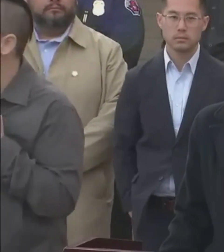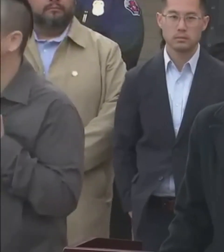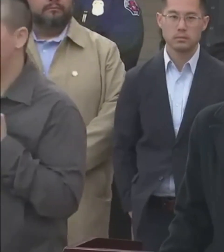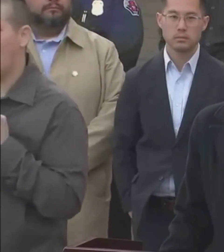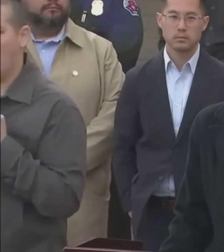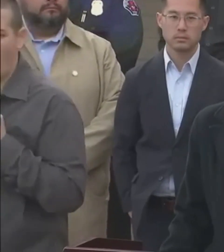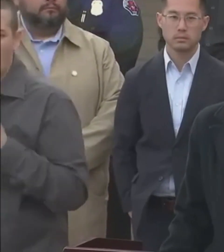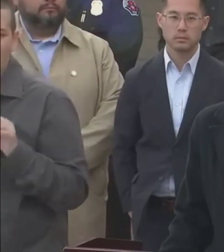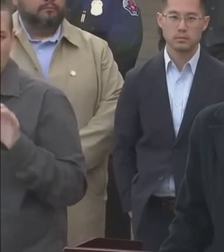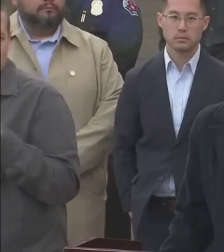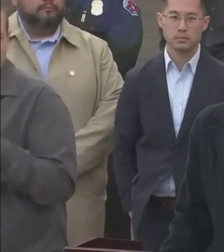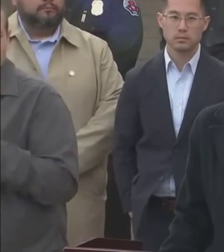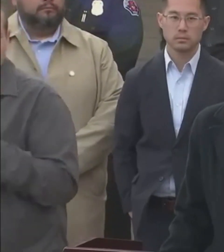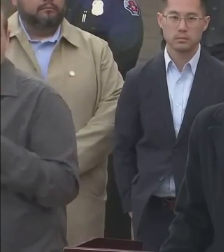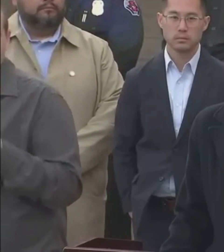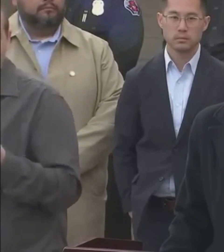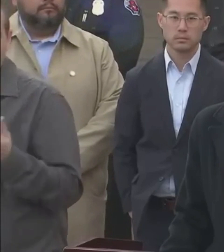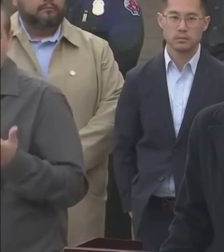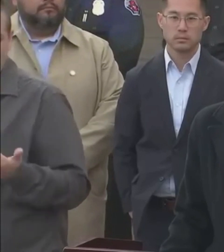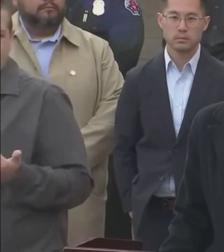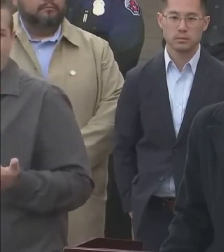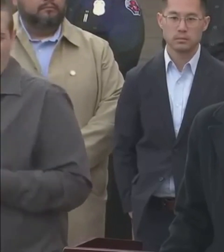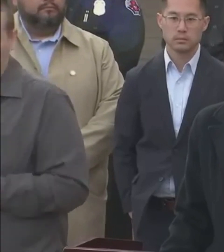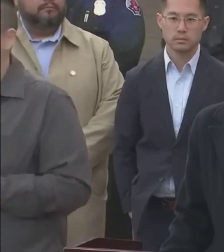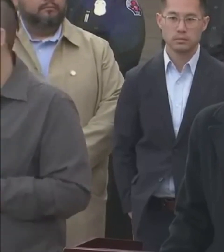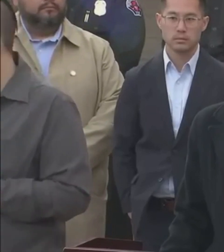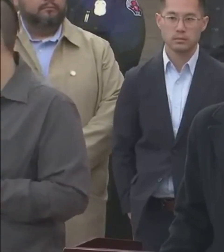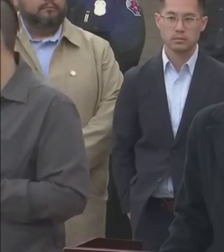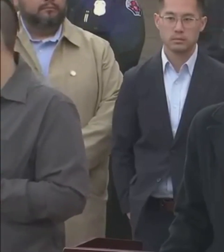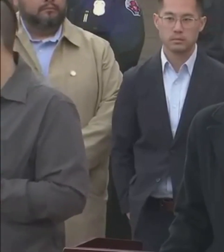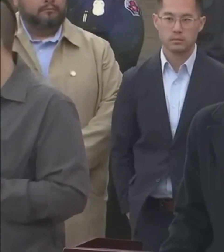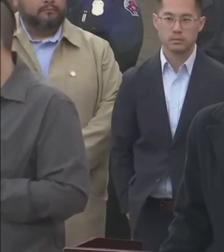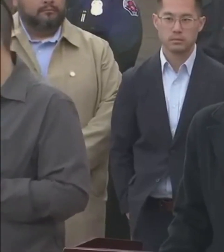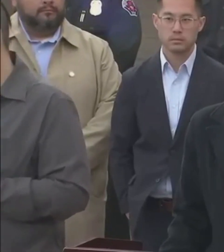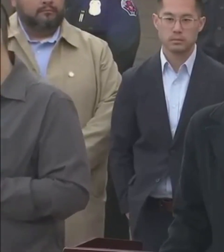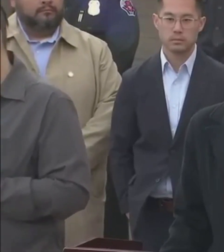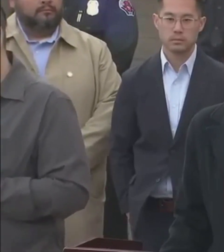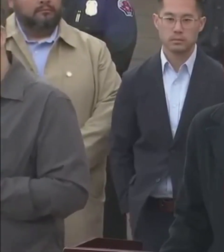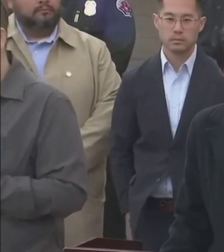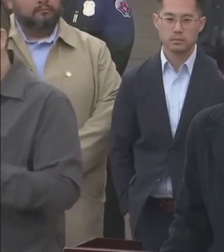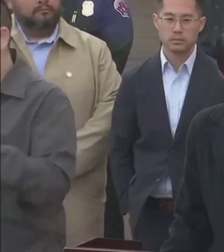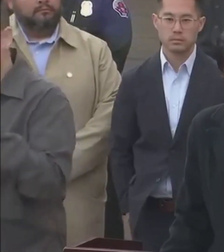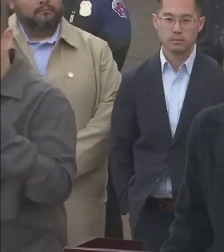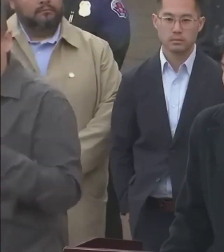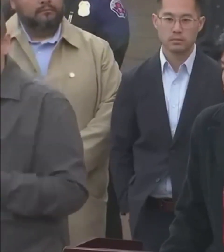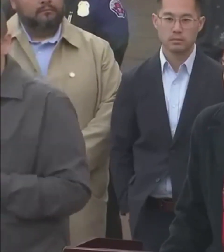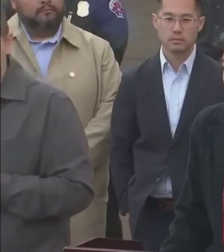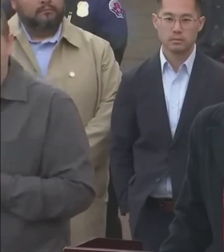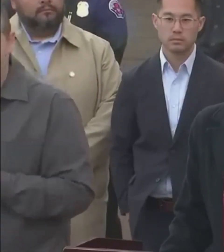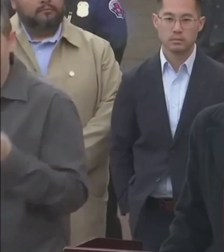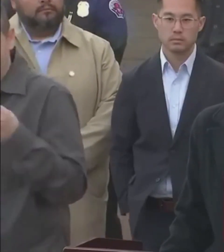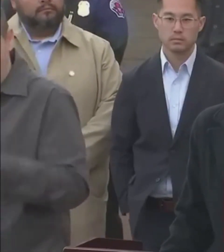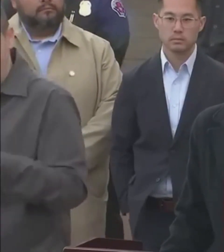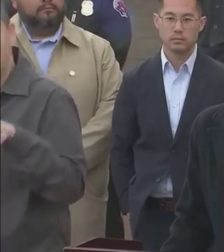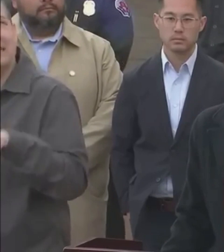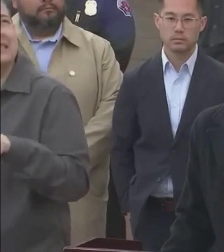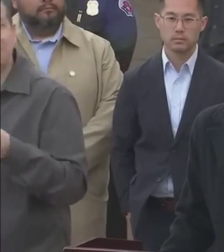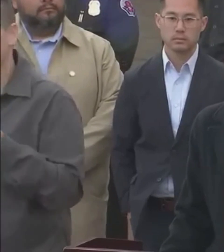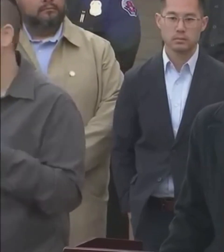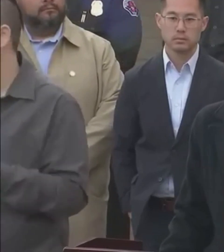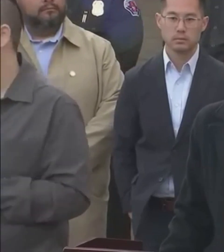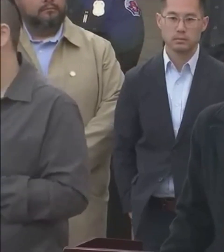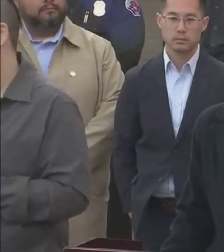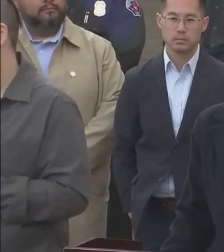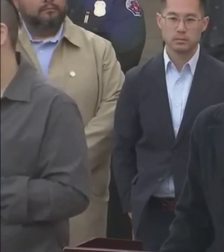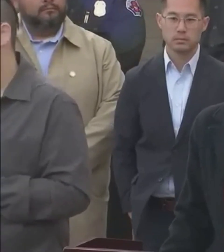as we look for data by policing. We won't ever stop requesting genuine activity on firearm security. Representative